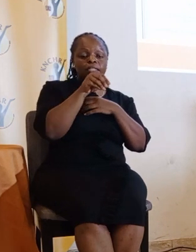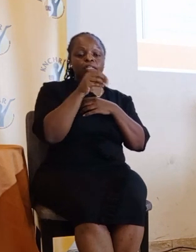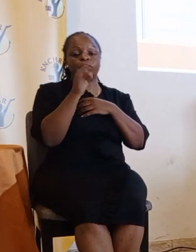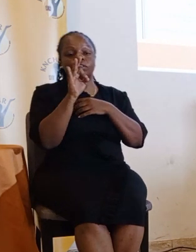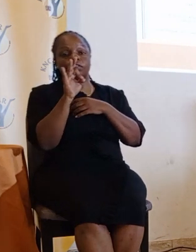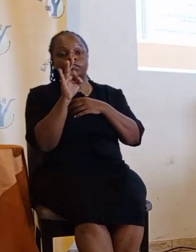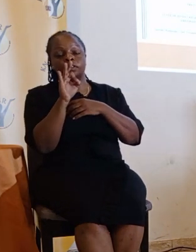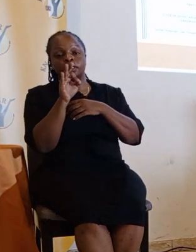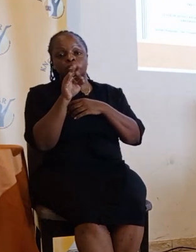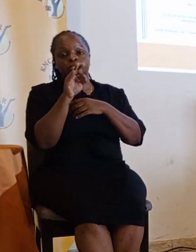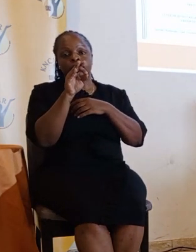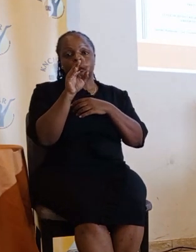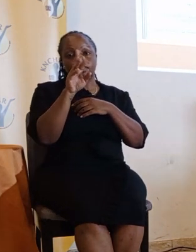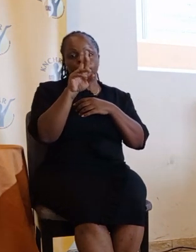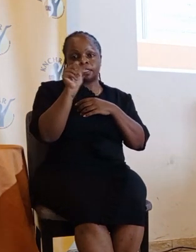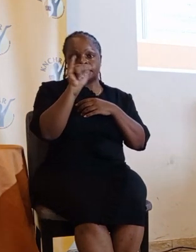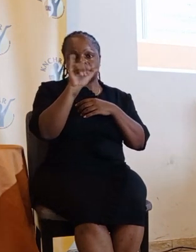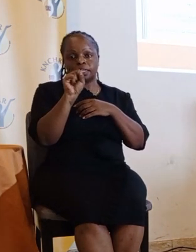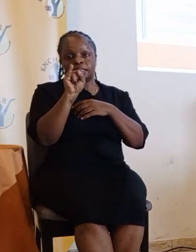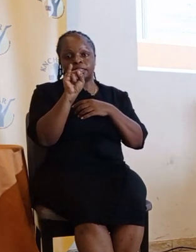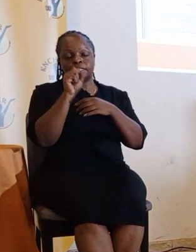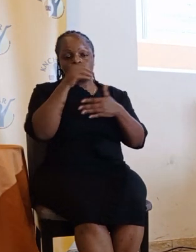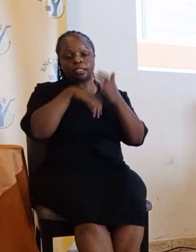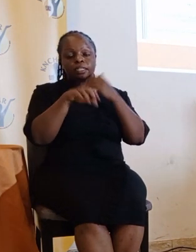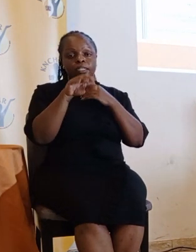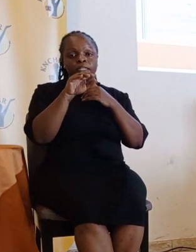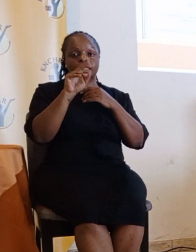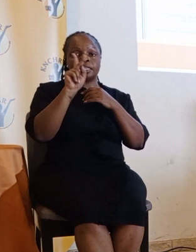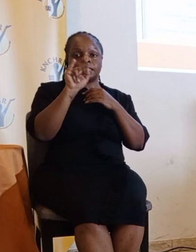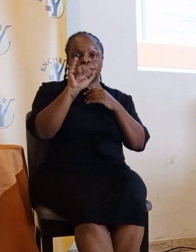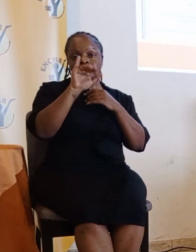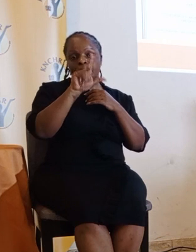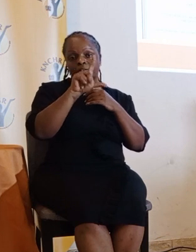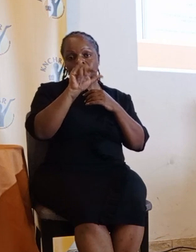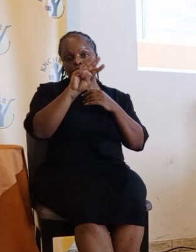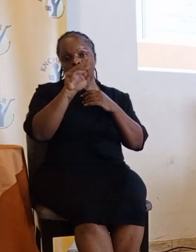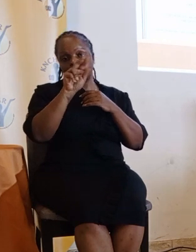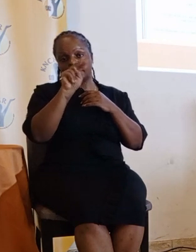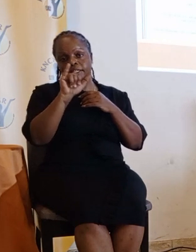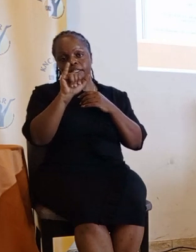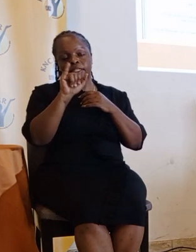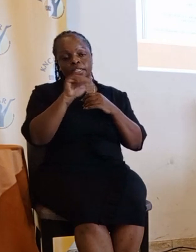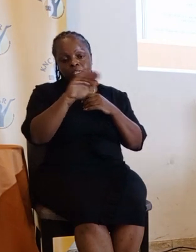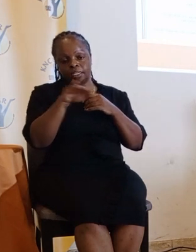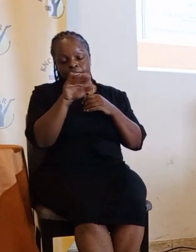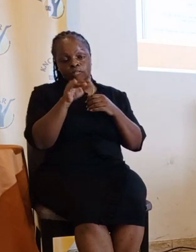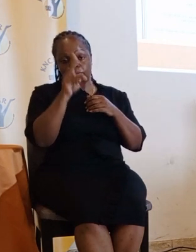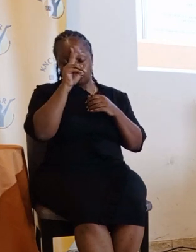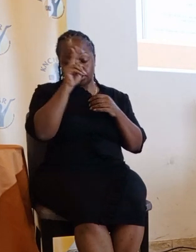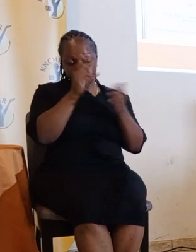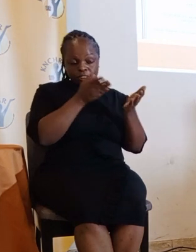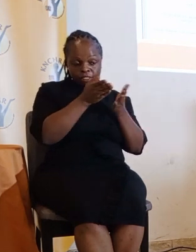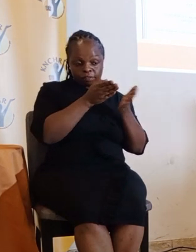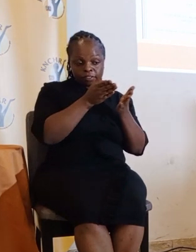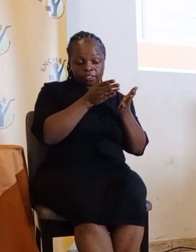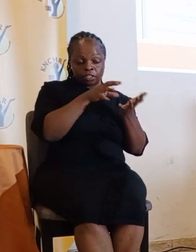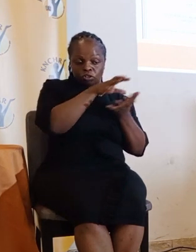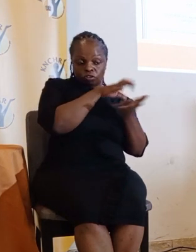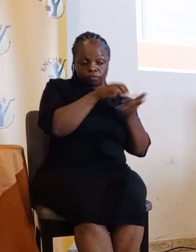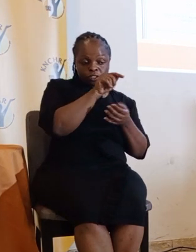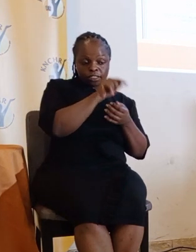Rai in Kilimani area. Whereas the National Police Service has been implicated in these, no